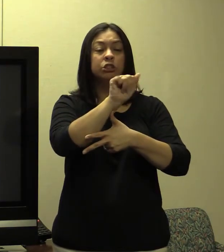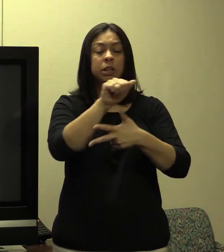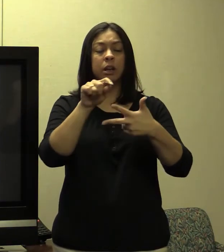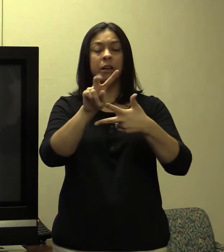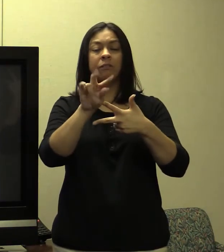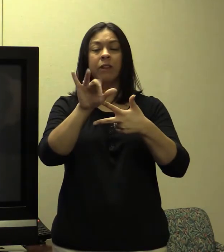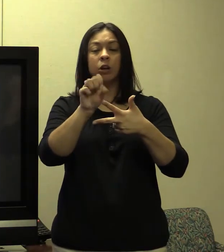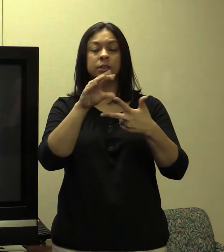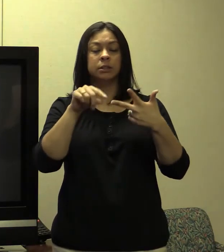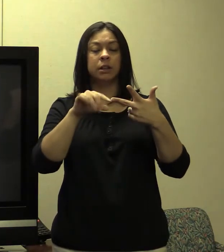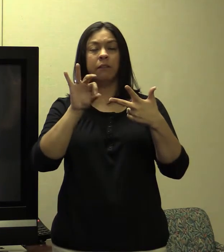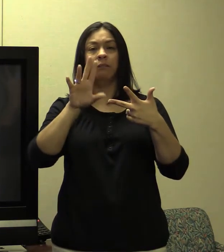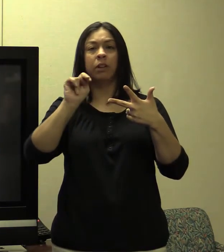fungi.